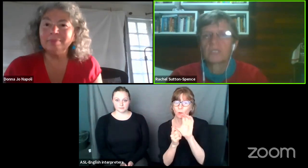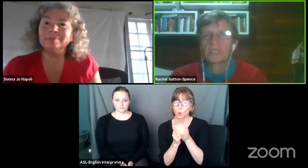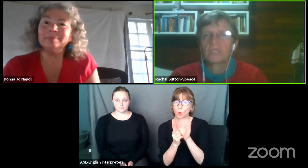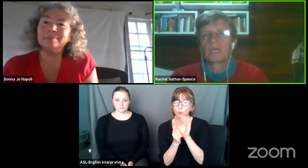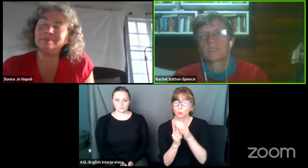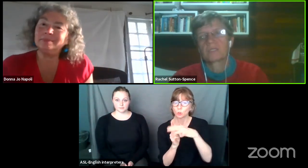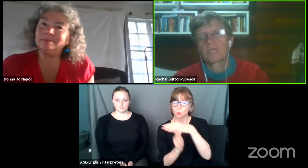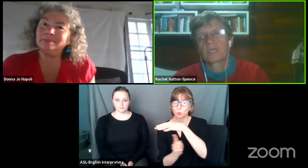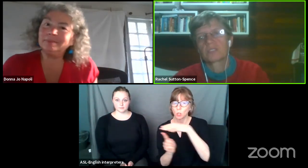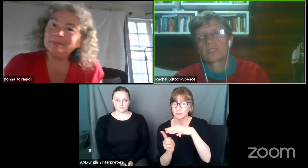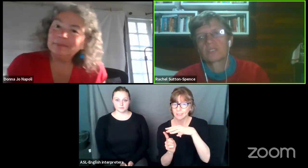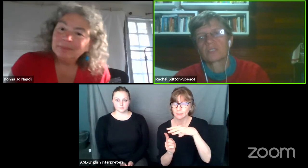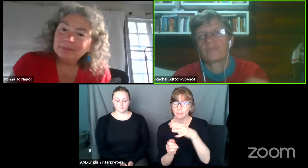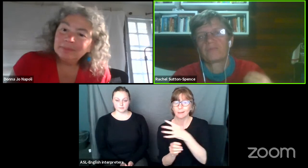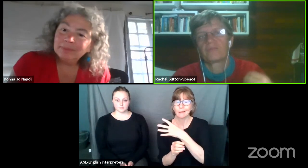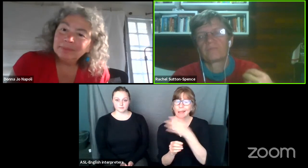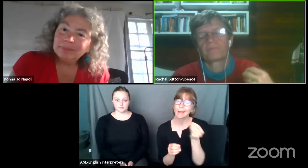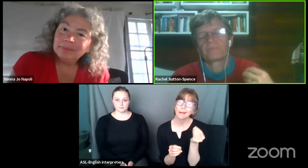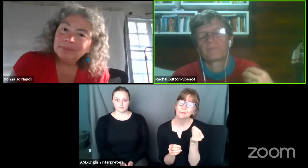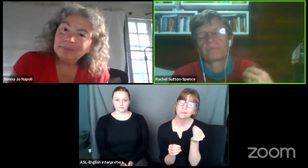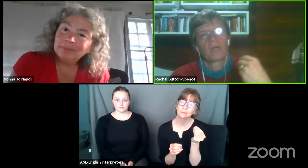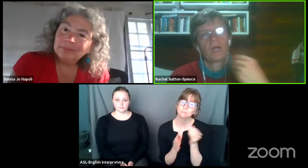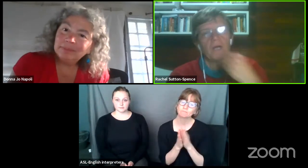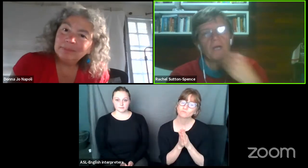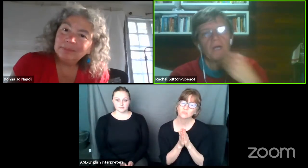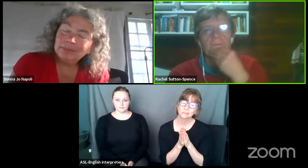context and a set of